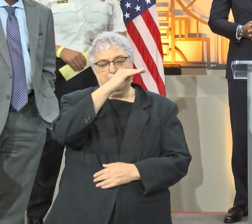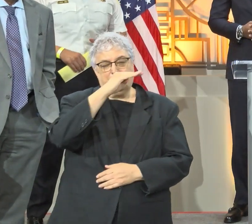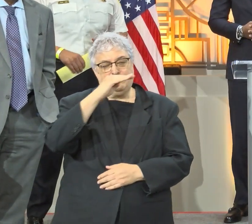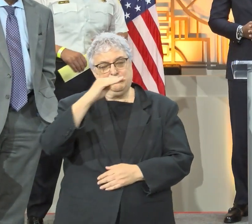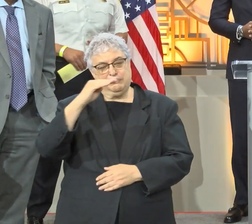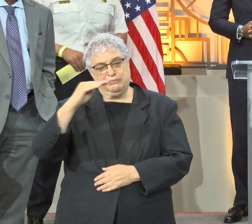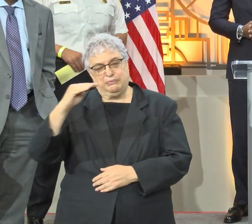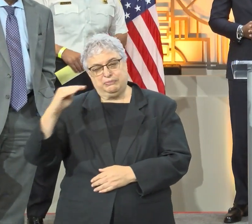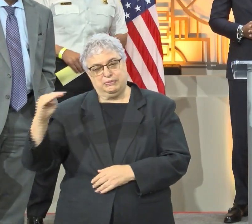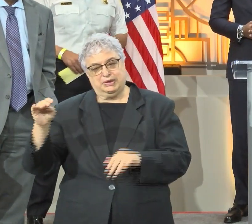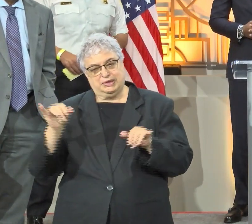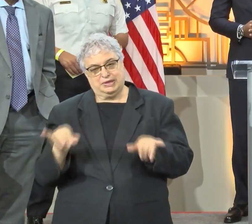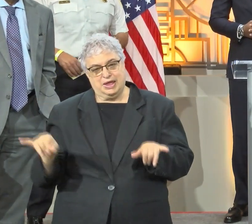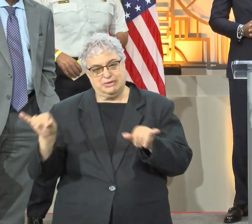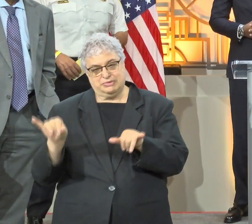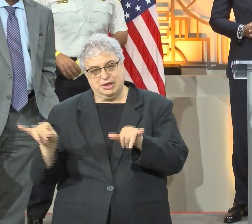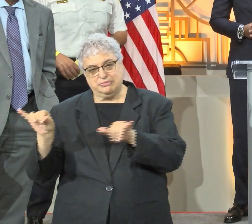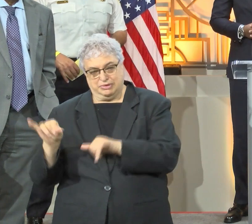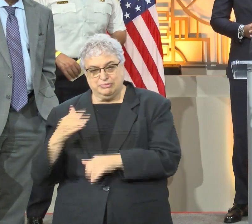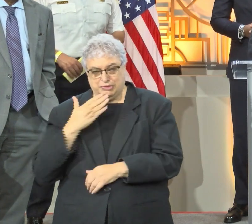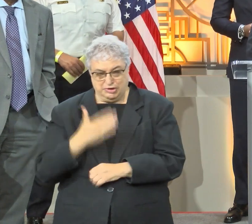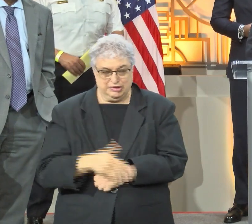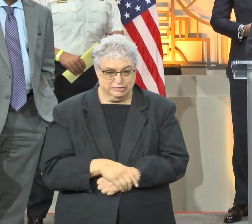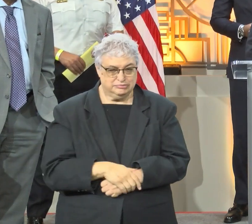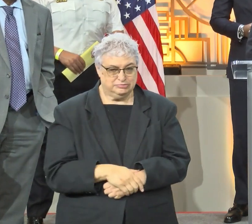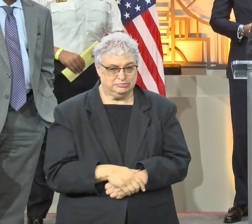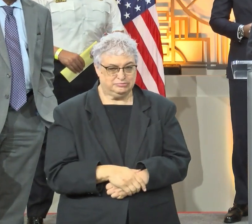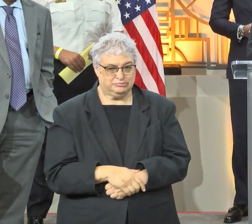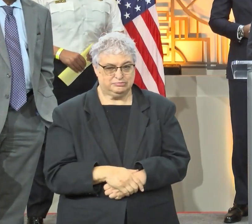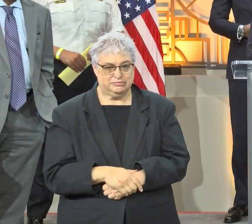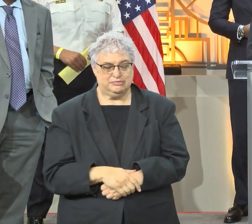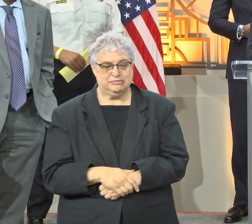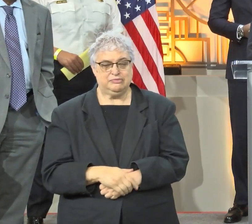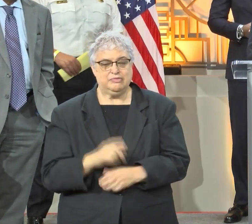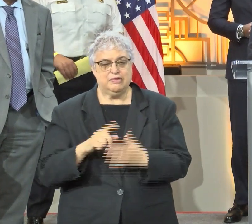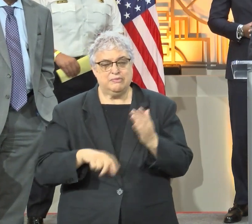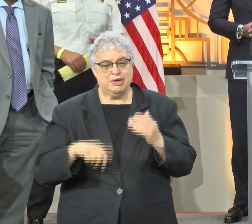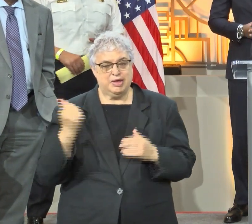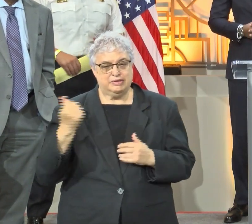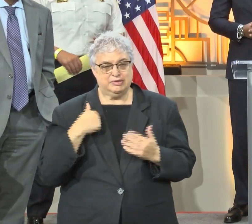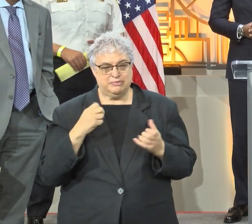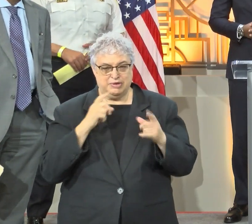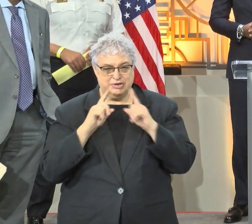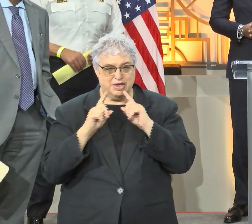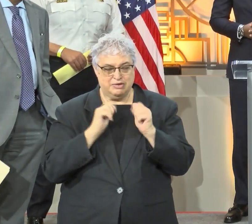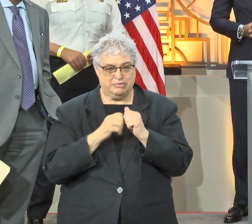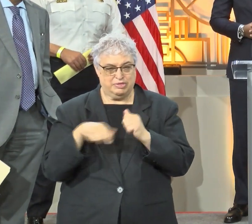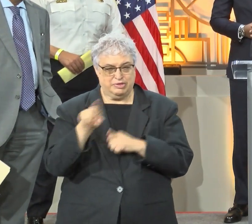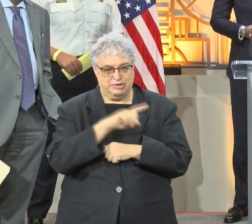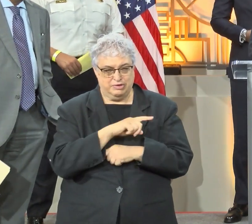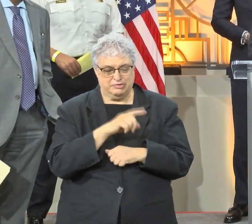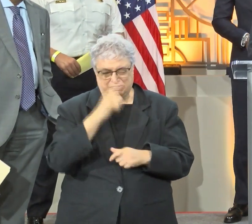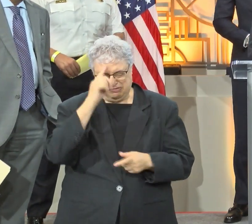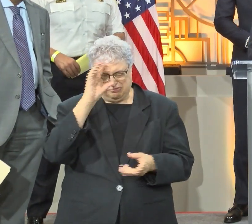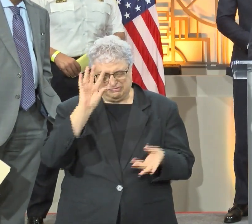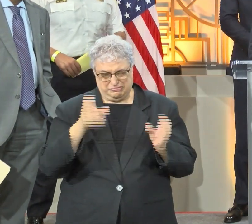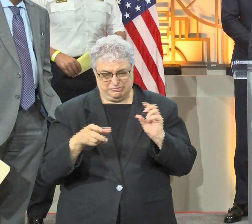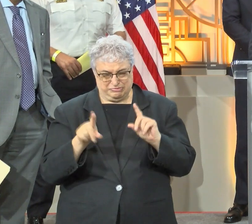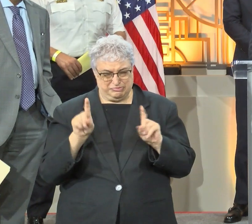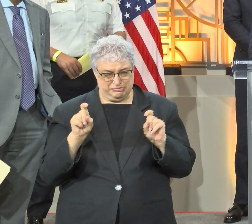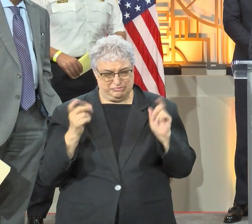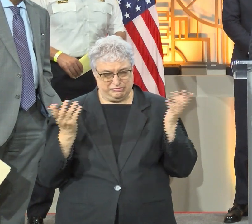pace, and so that continues to improve. The other thing I want to talk about is to clear up a little bit of confusion. So